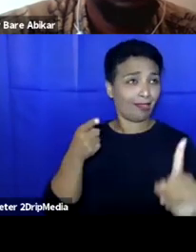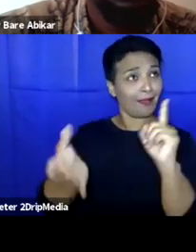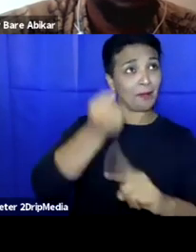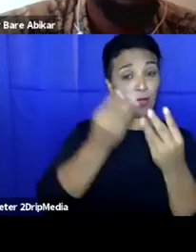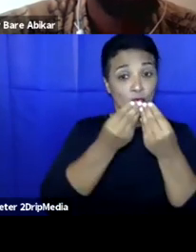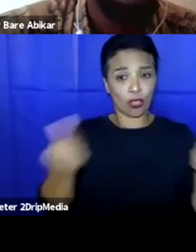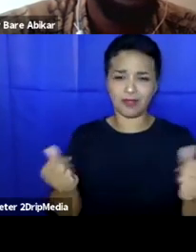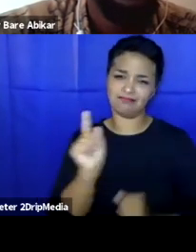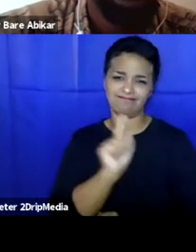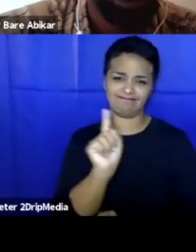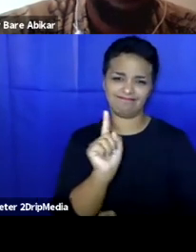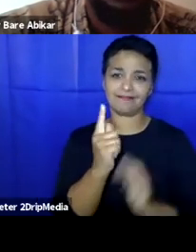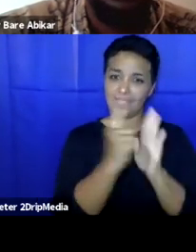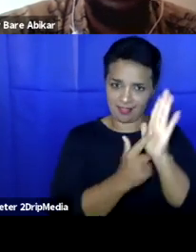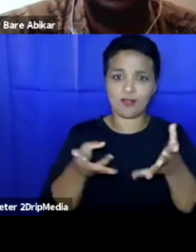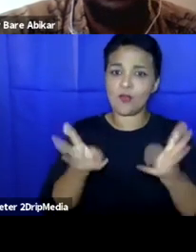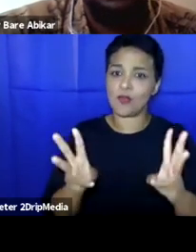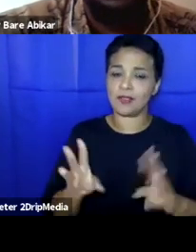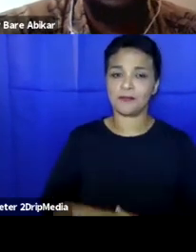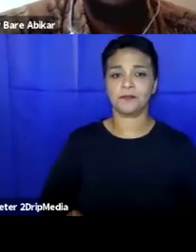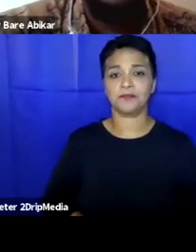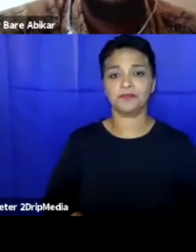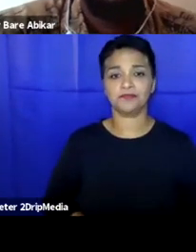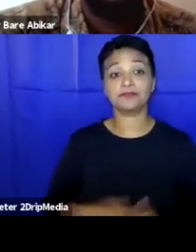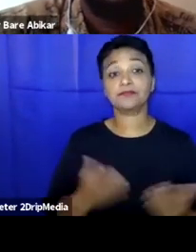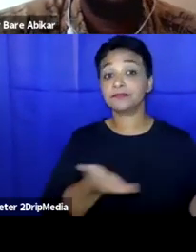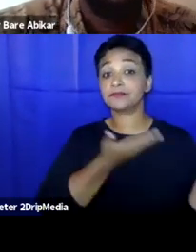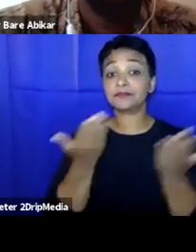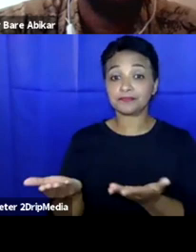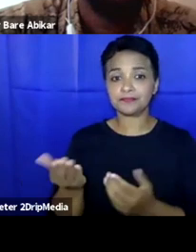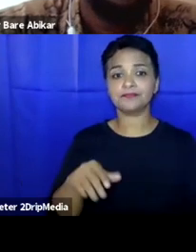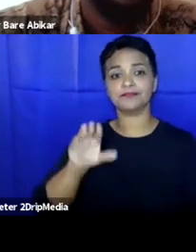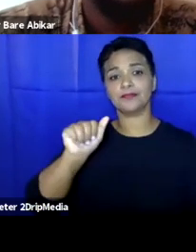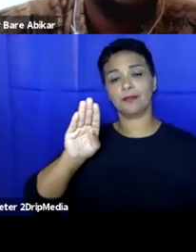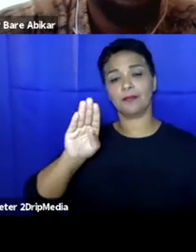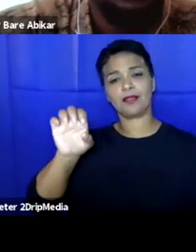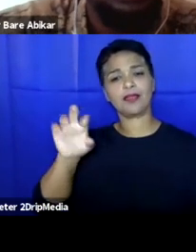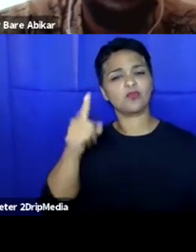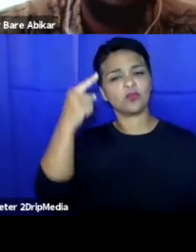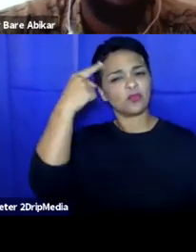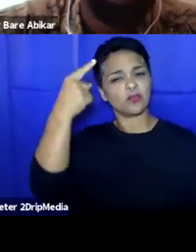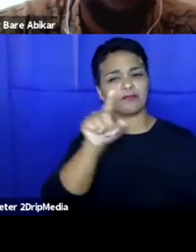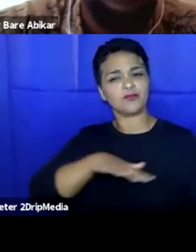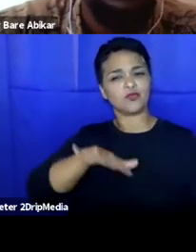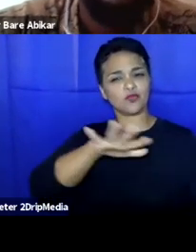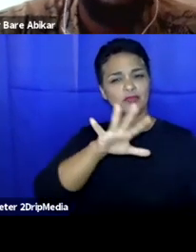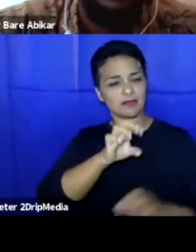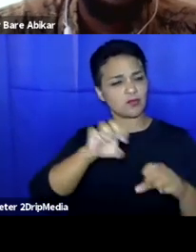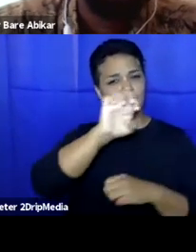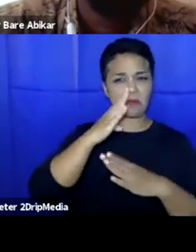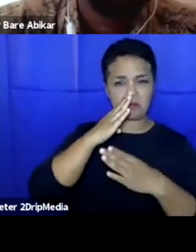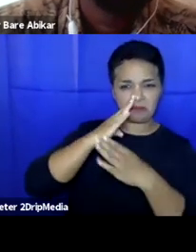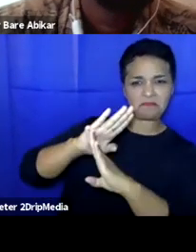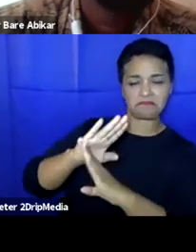Abdikadir, can I turn to you about hostile environment? Thank you. I think why